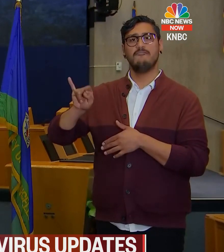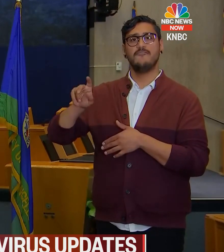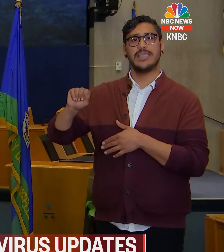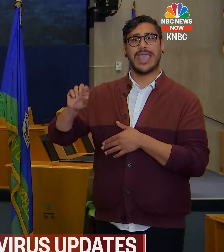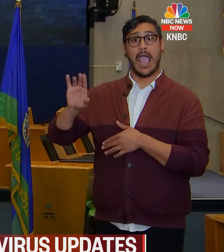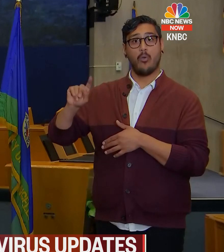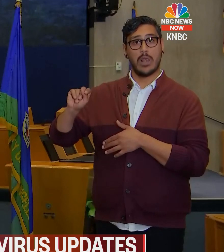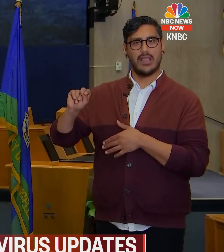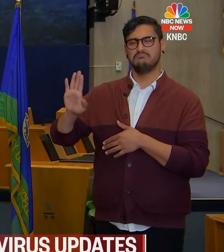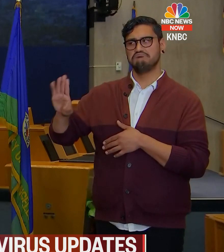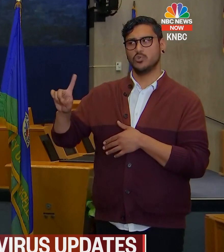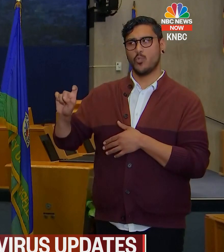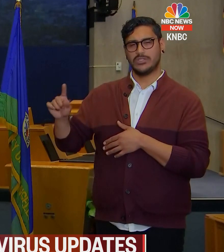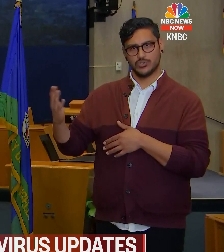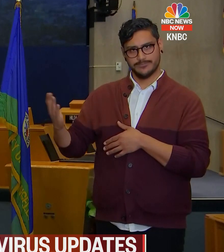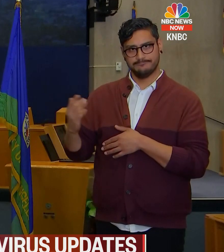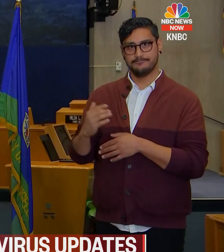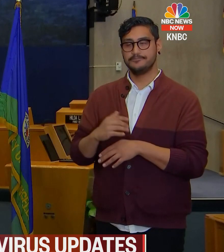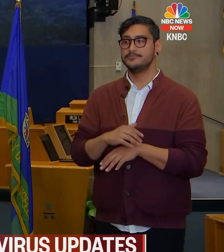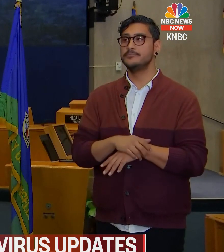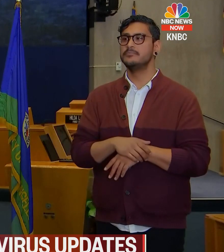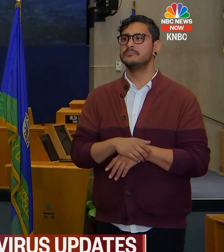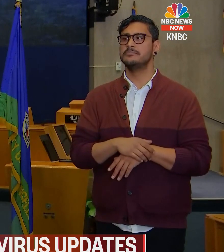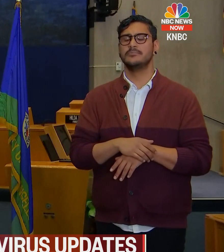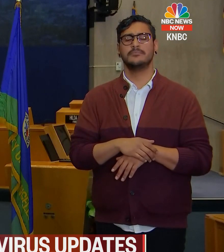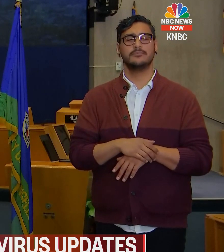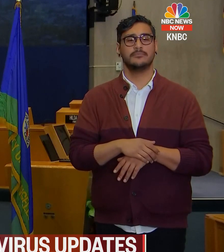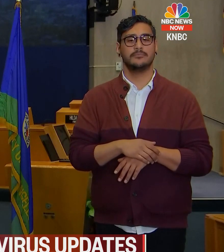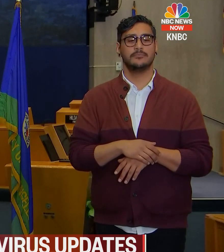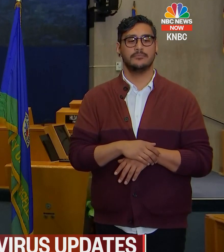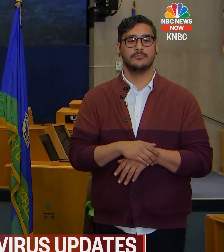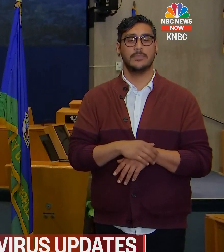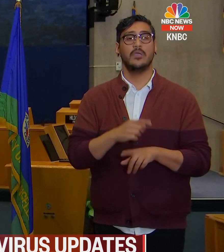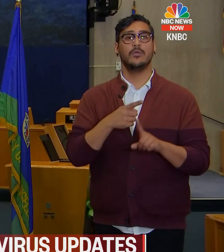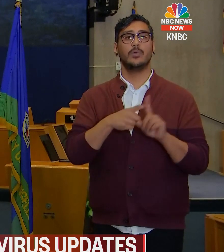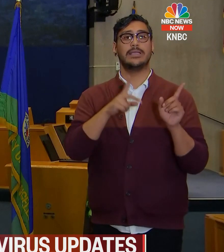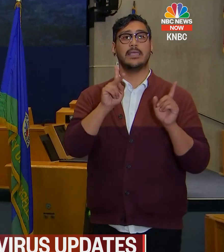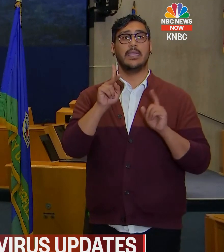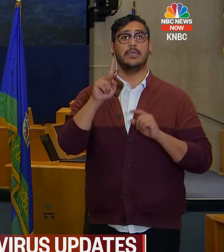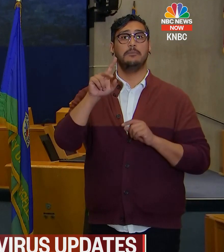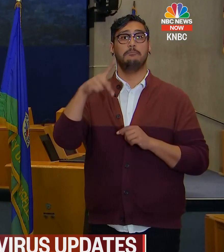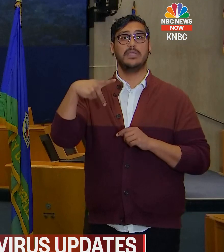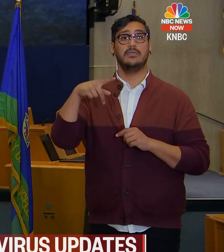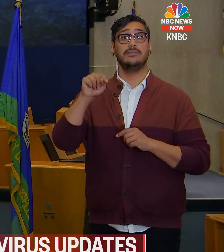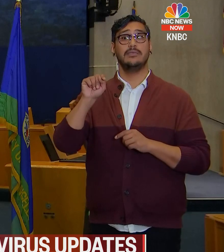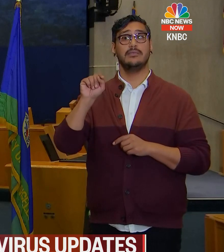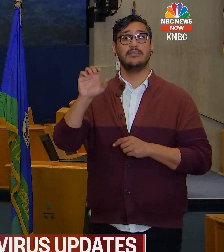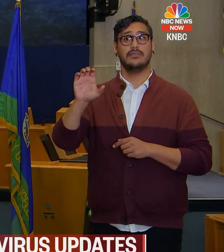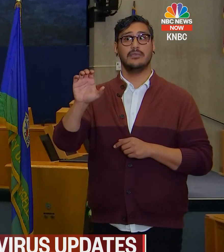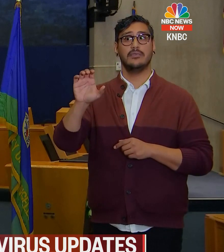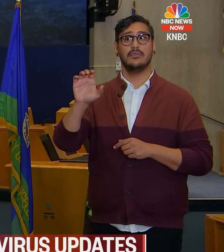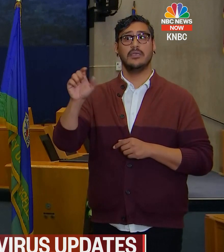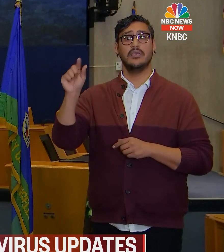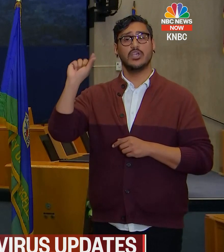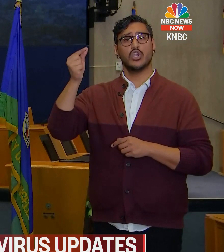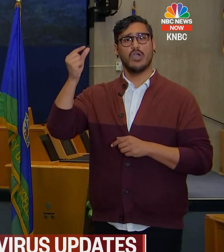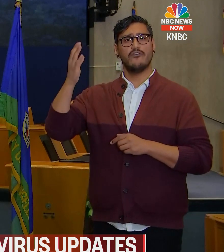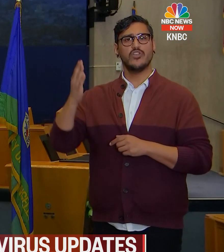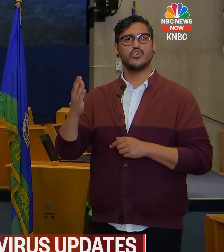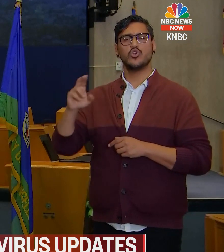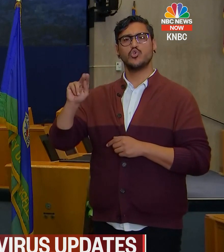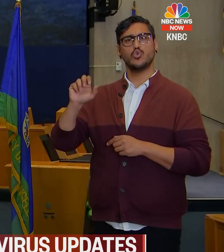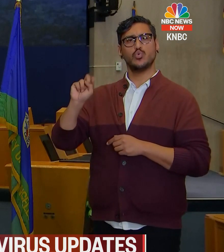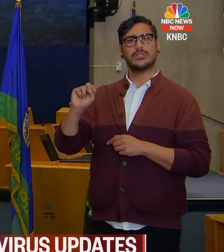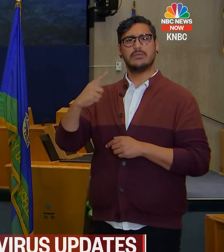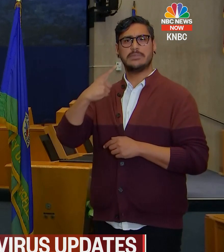and proceed with your question. Yeah, Robert Garova with KPCC. Governor Newsom said over the